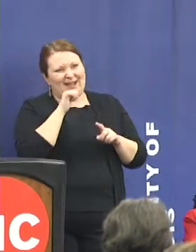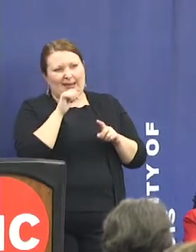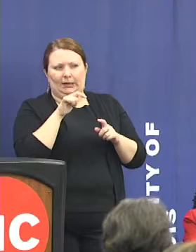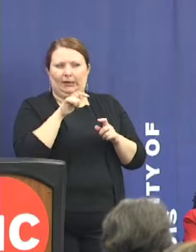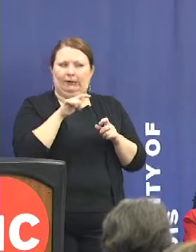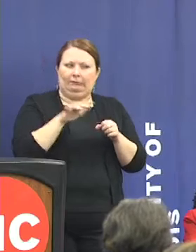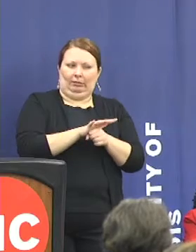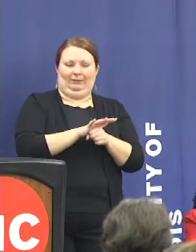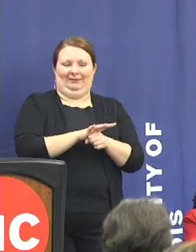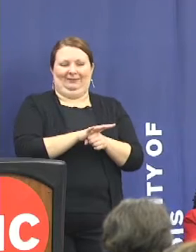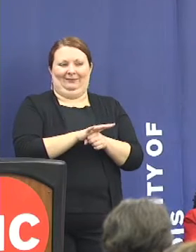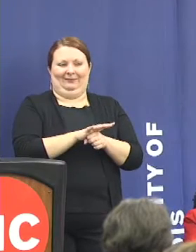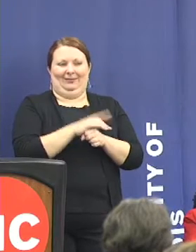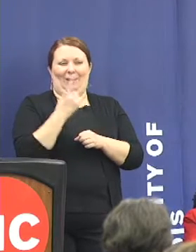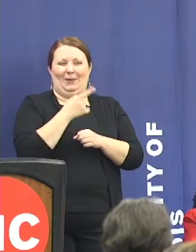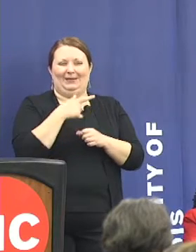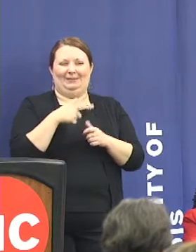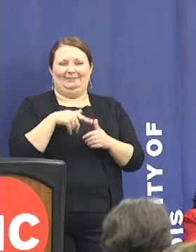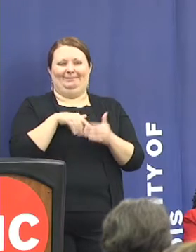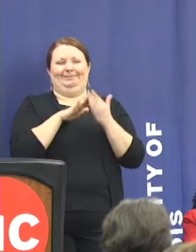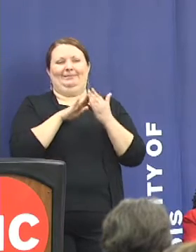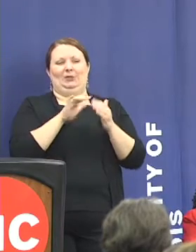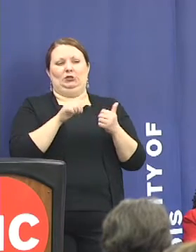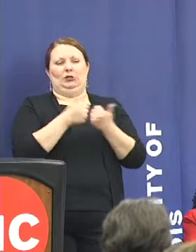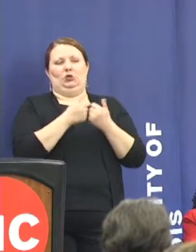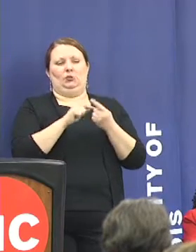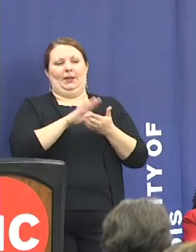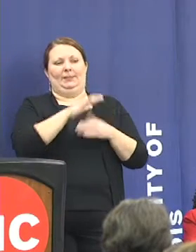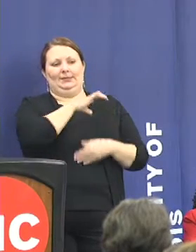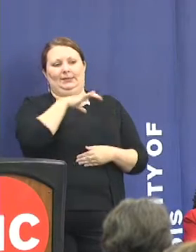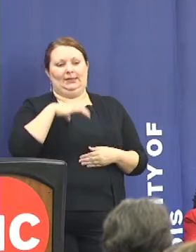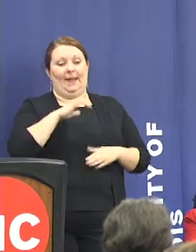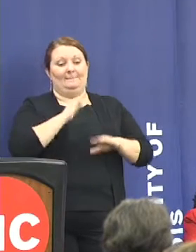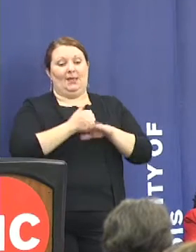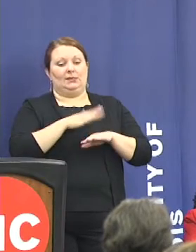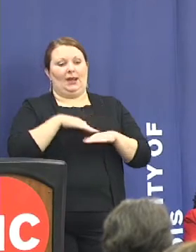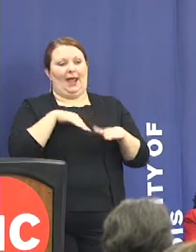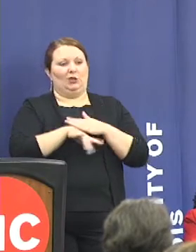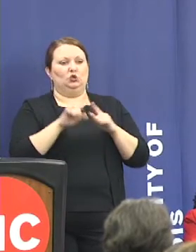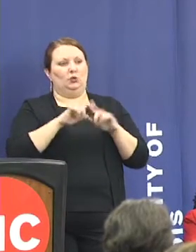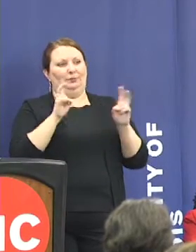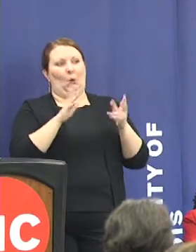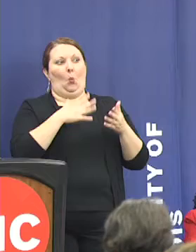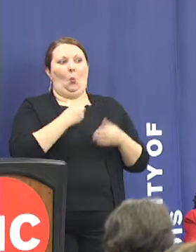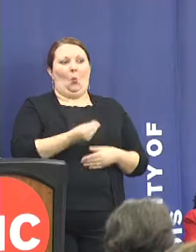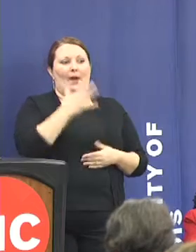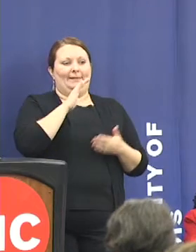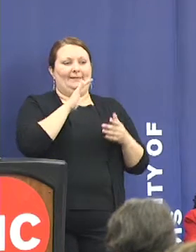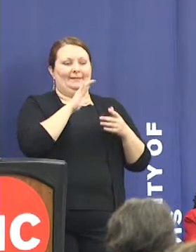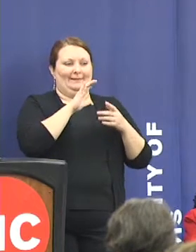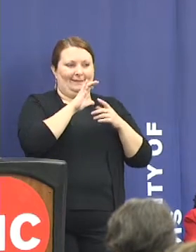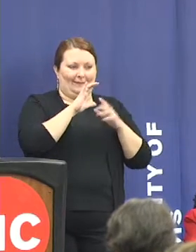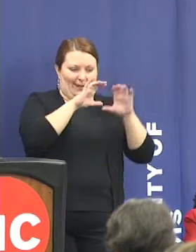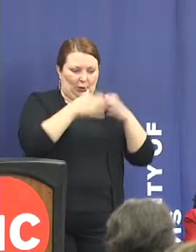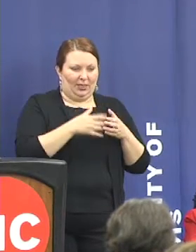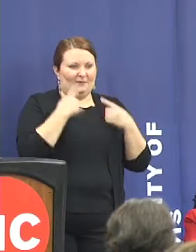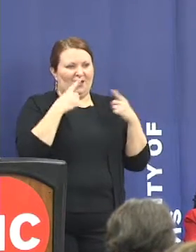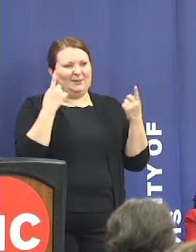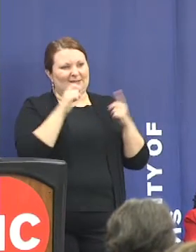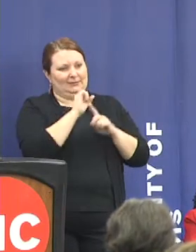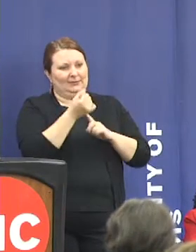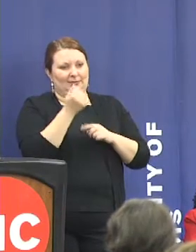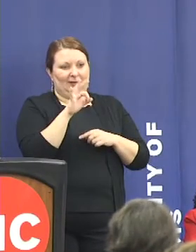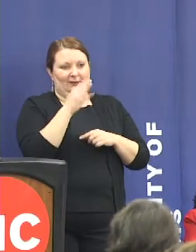quite. Because they've always faced challenges to citizenship based on access to the white category. In the most famous case of 1914, a